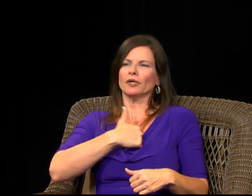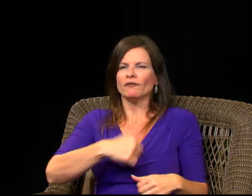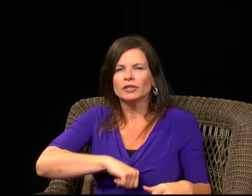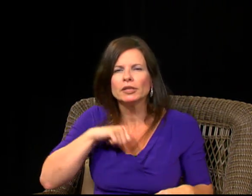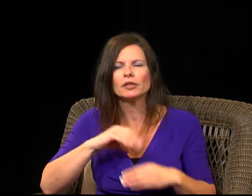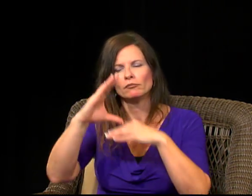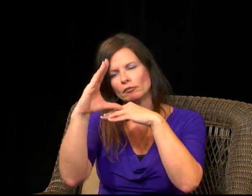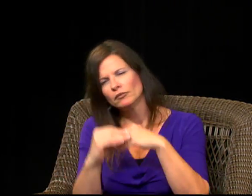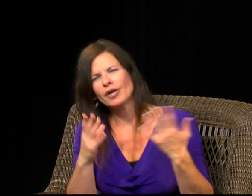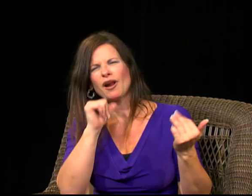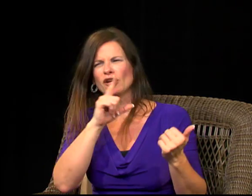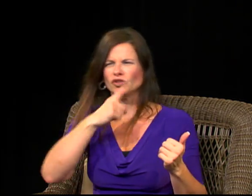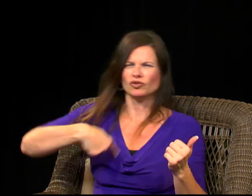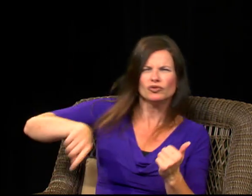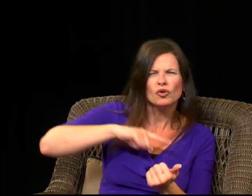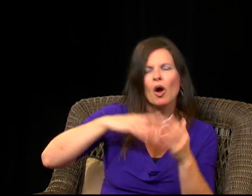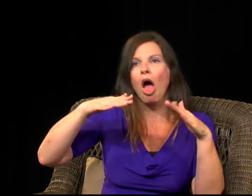an intellectual. And